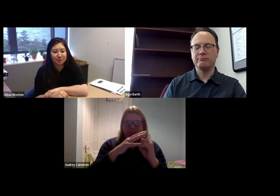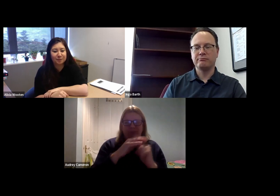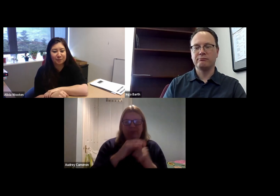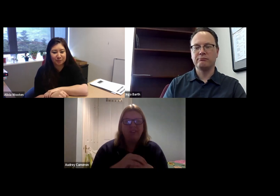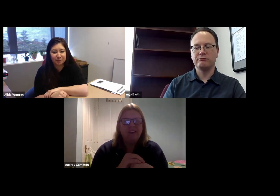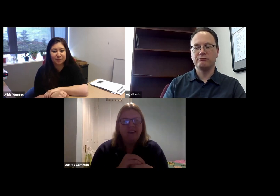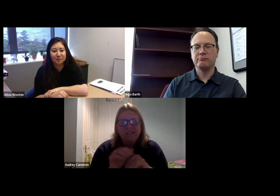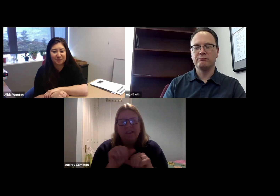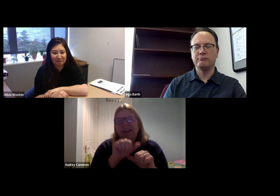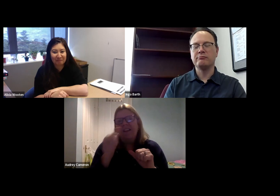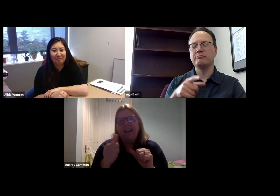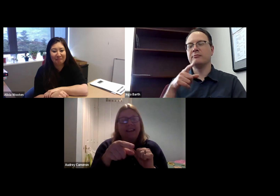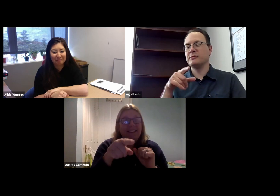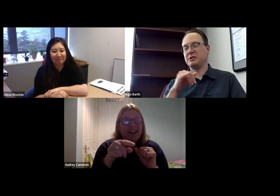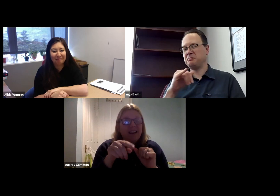okay.